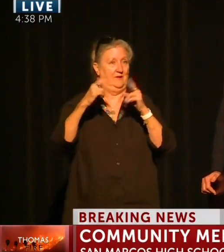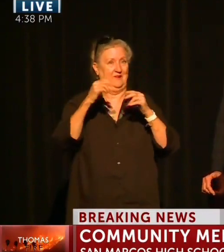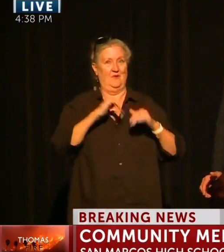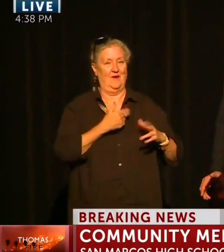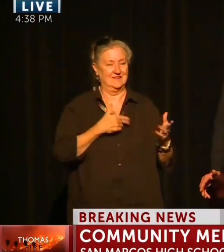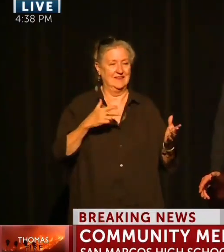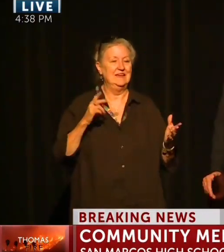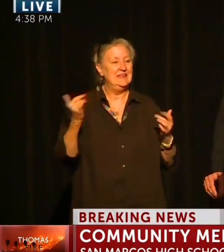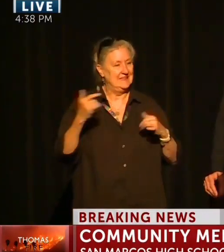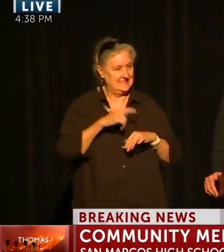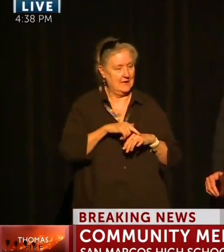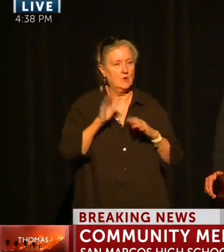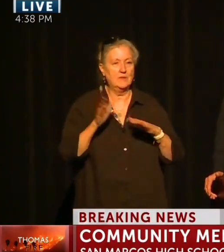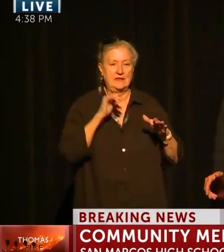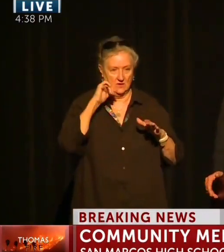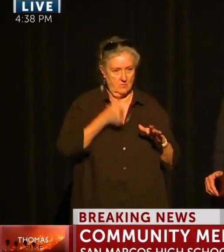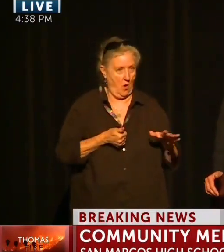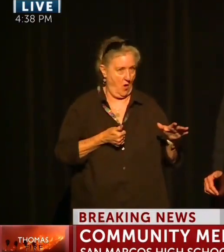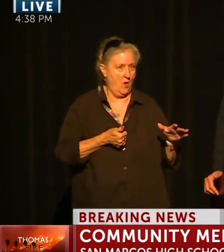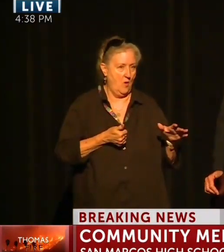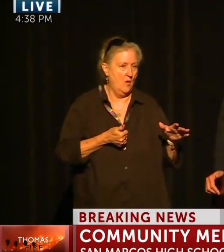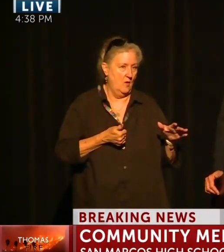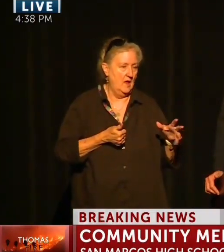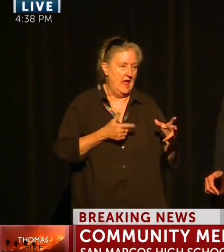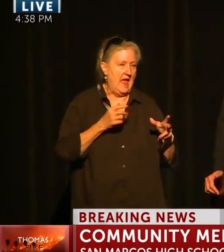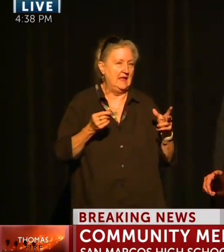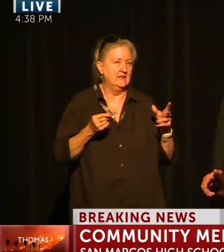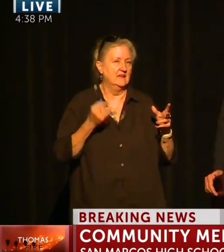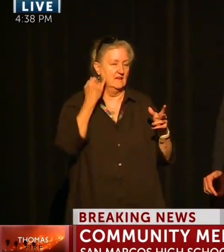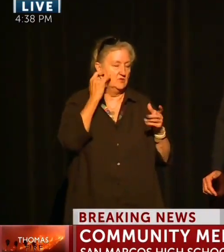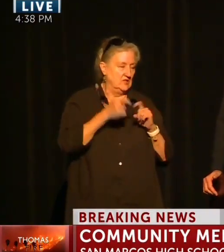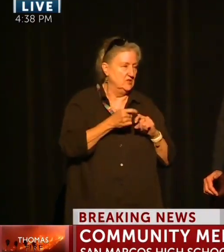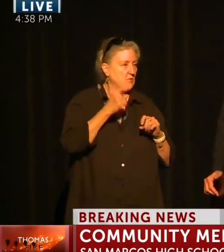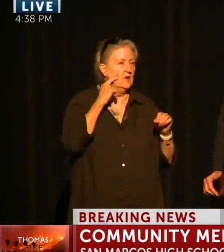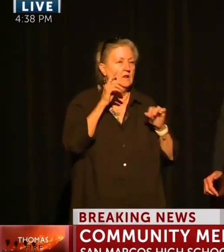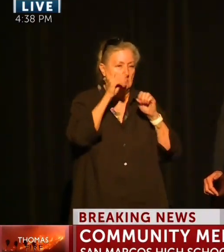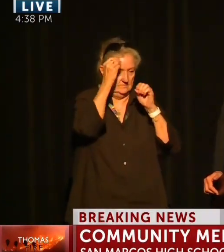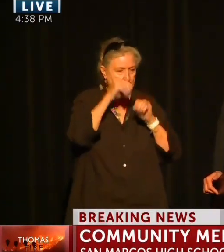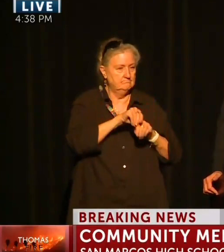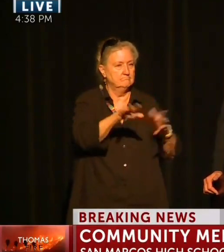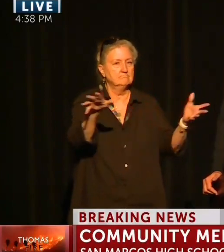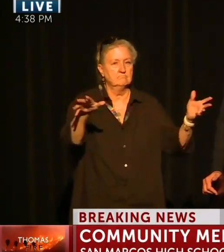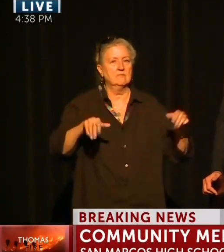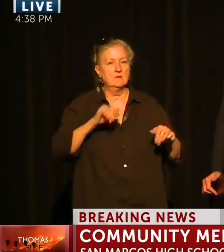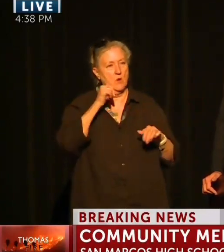So at this time, we are planning on having a 4 p.m. meeting tomorrow, and if that changes, we'll put out a press